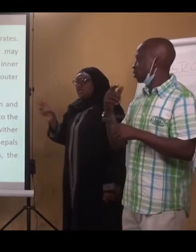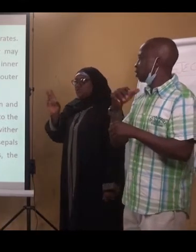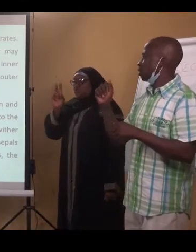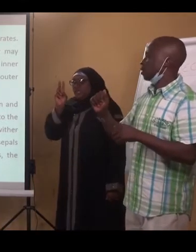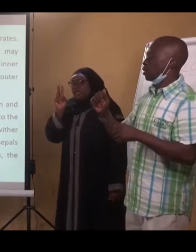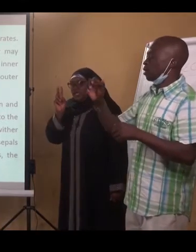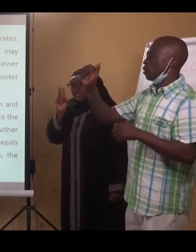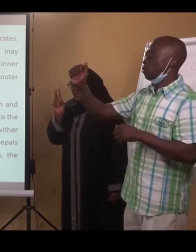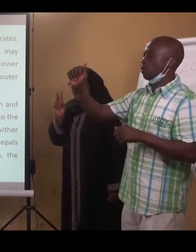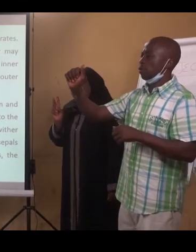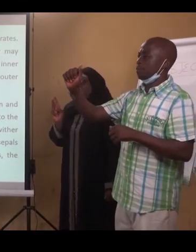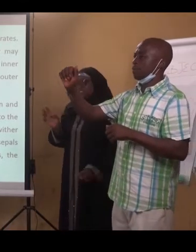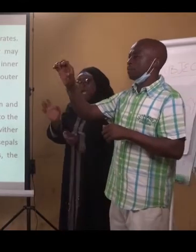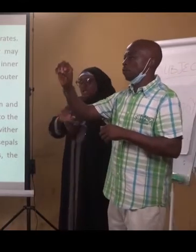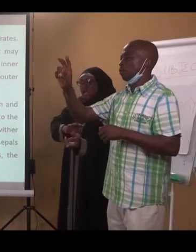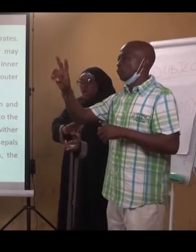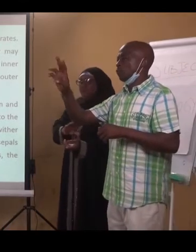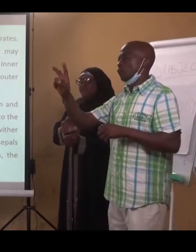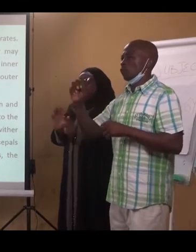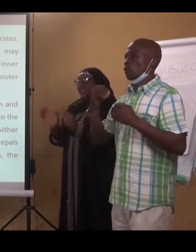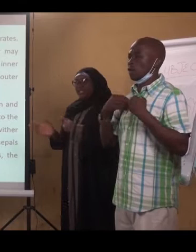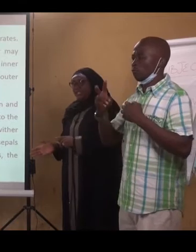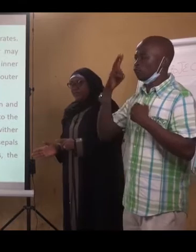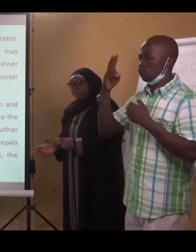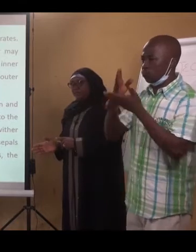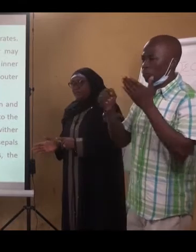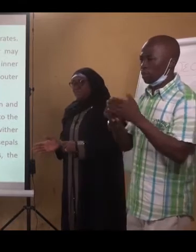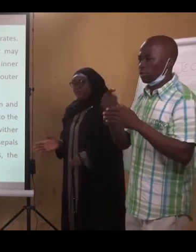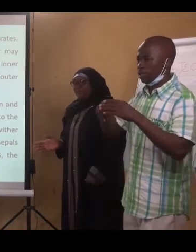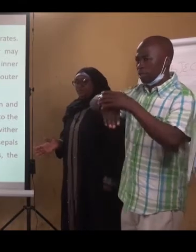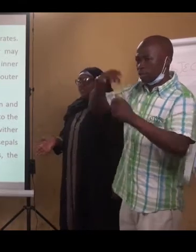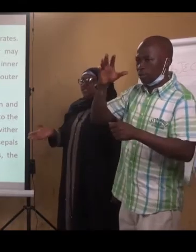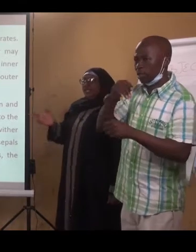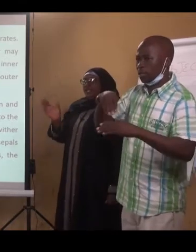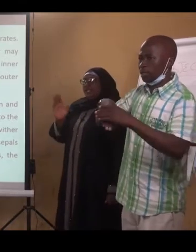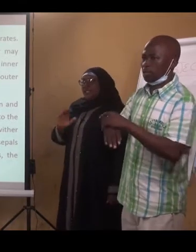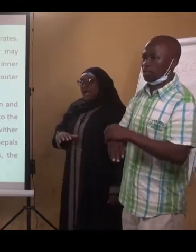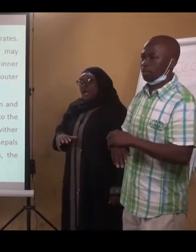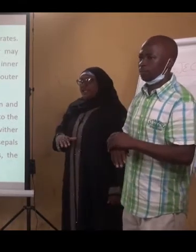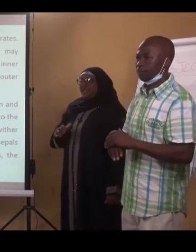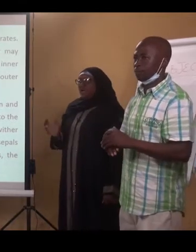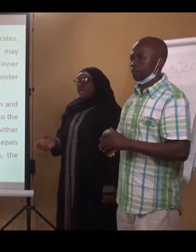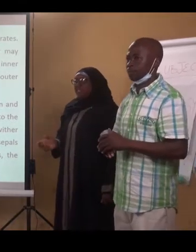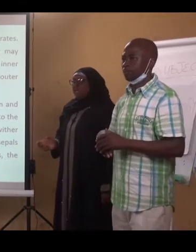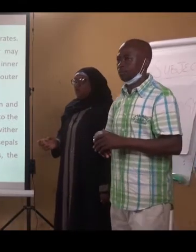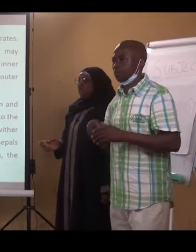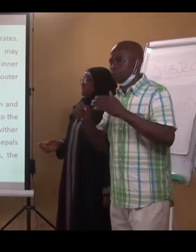two integuments, the outer one and the inner one. The inner and the outer integument